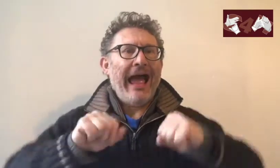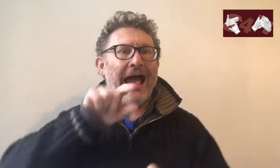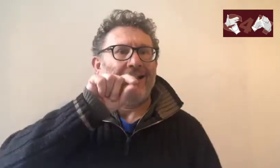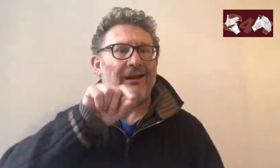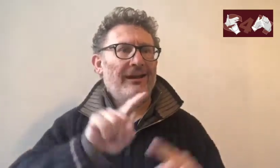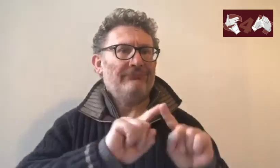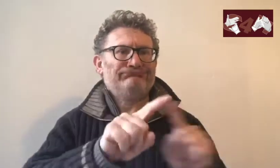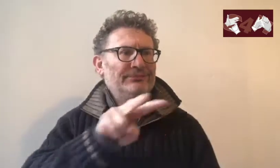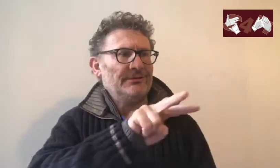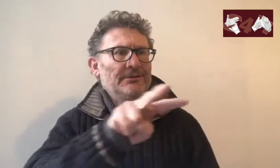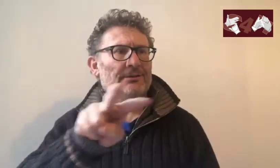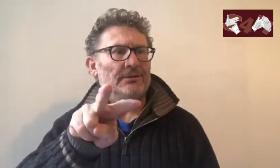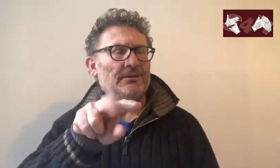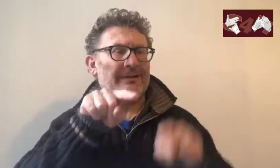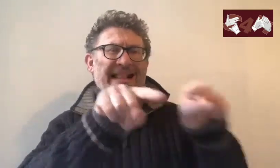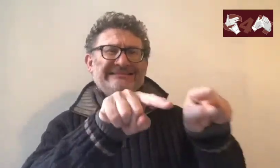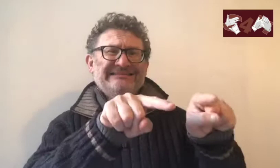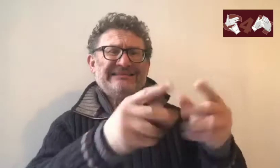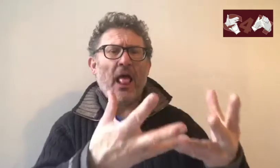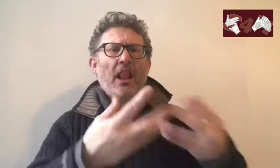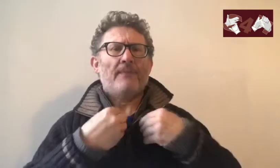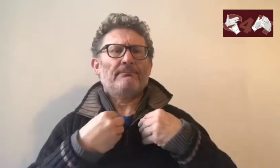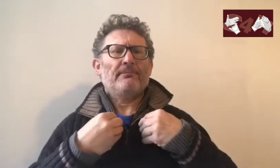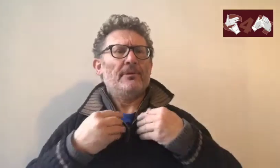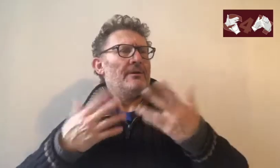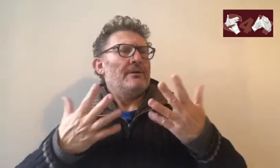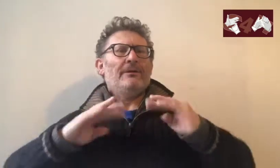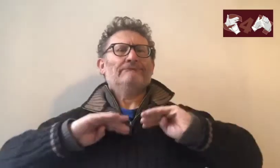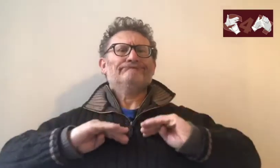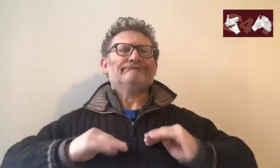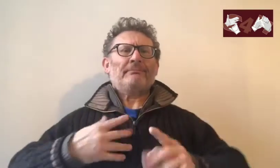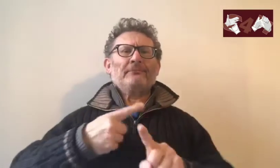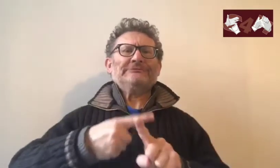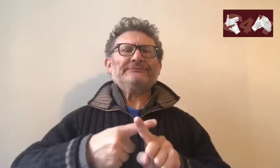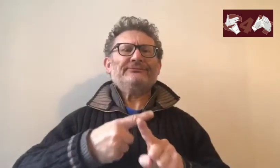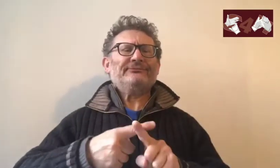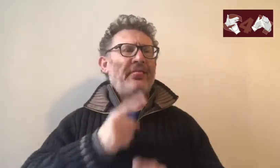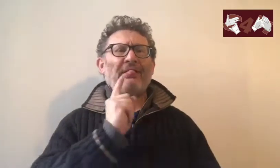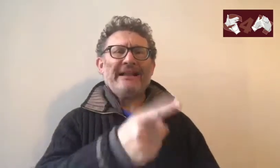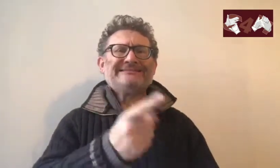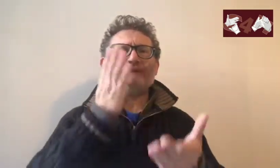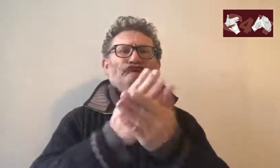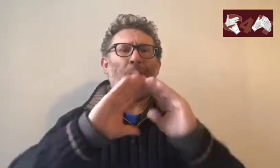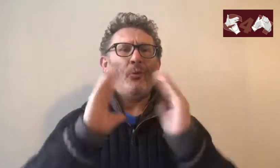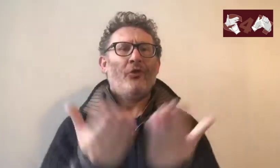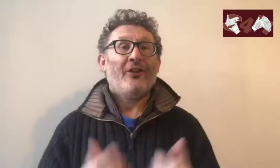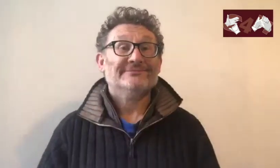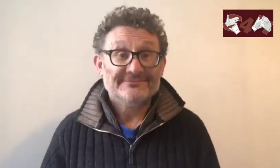the cows, the sheep, the hens, that just seeing that de-stresses me. It helps me stay positive